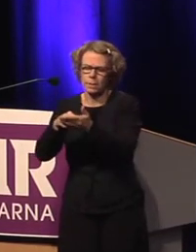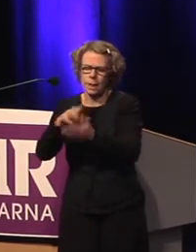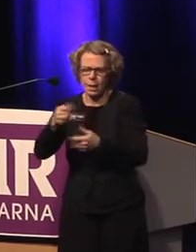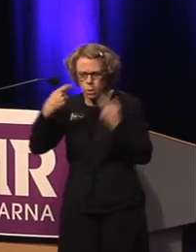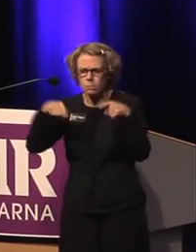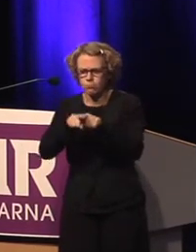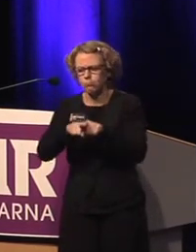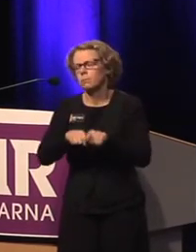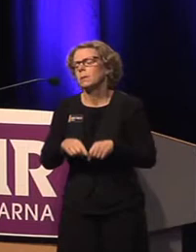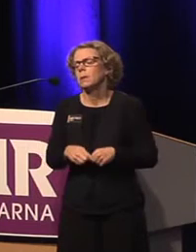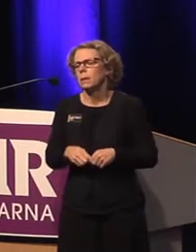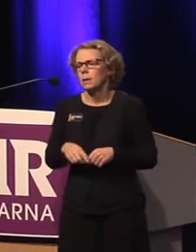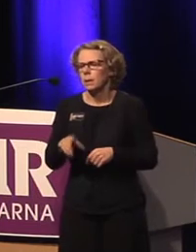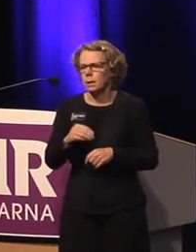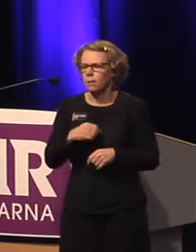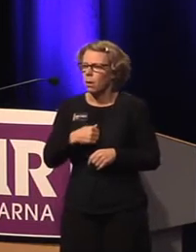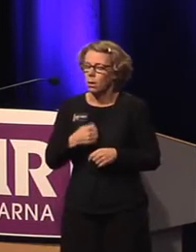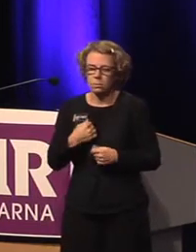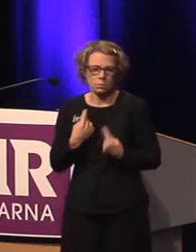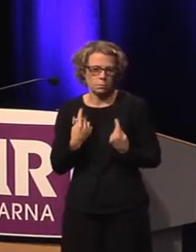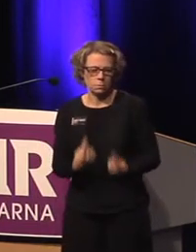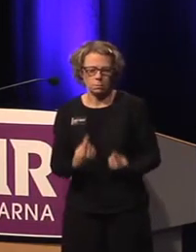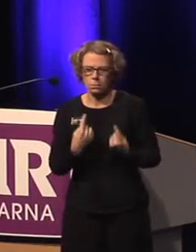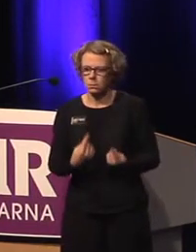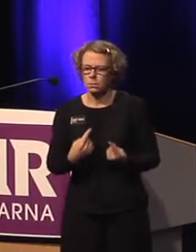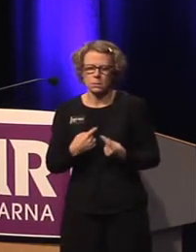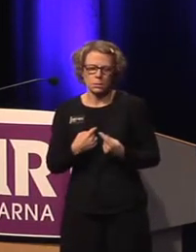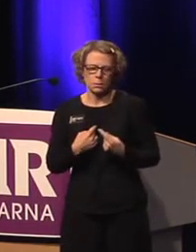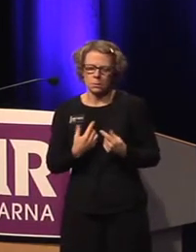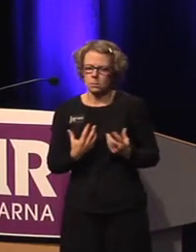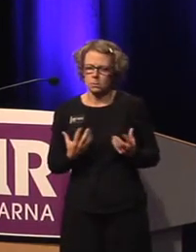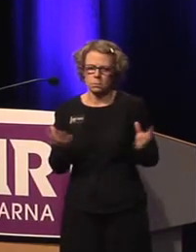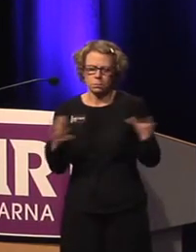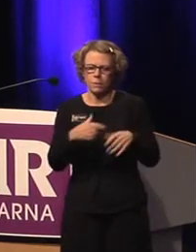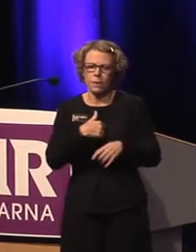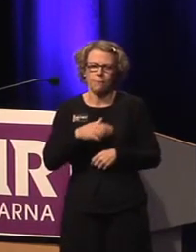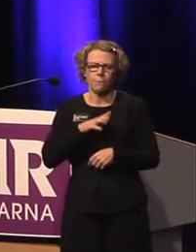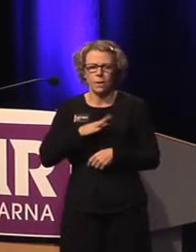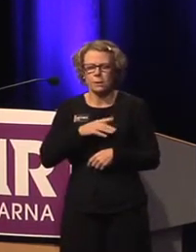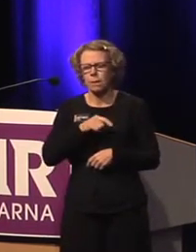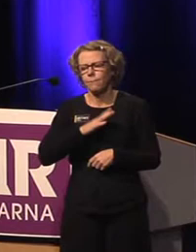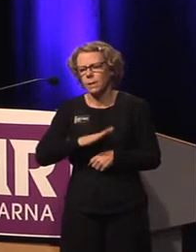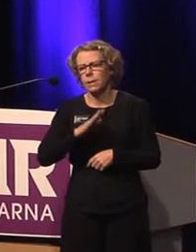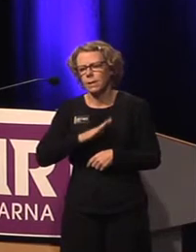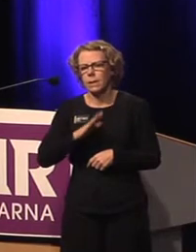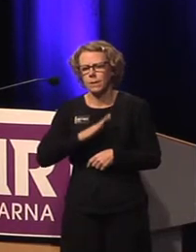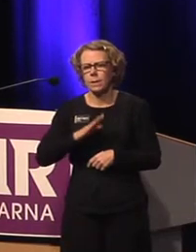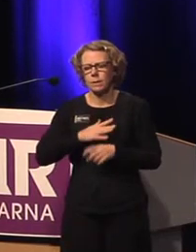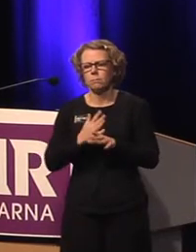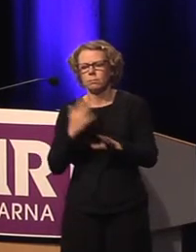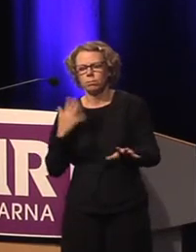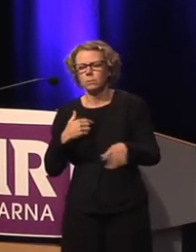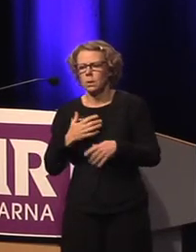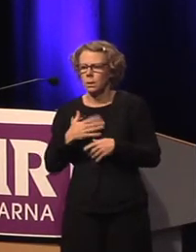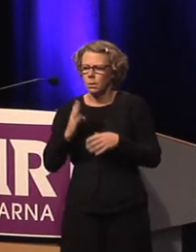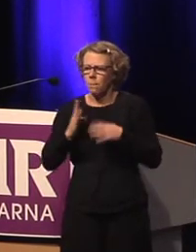it was a total impressive mess in some way. We were there waiting for hours to get in. The Pope was